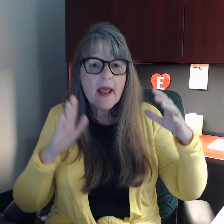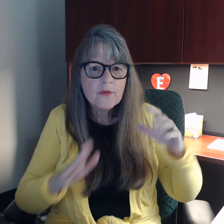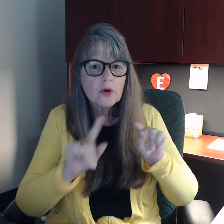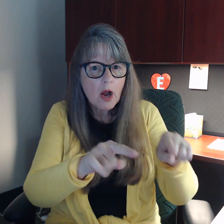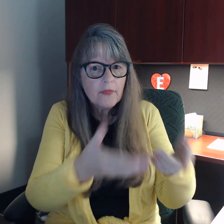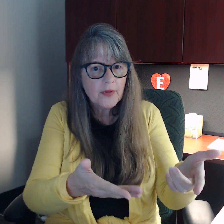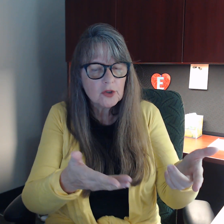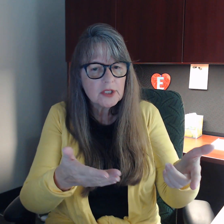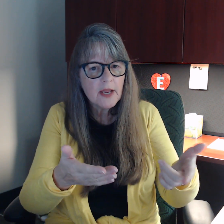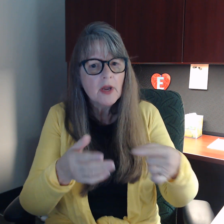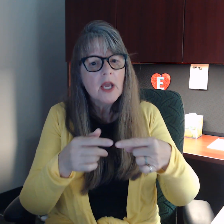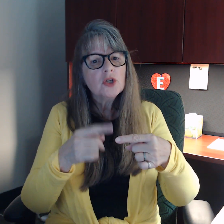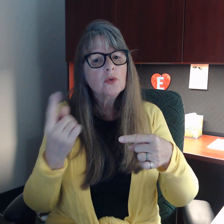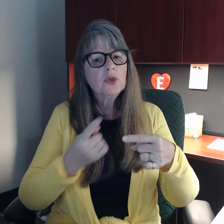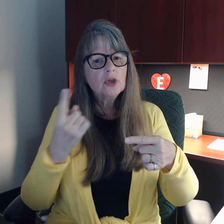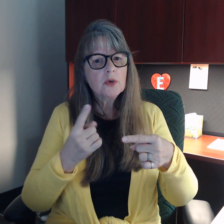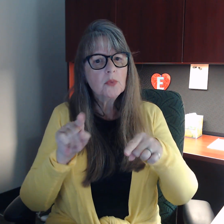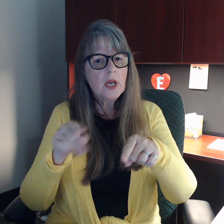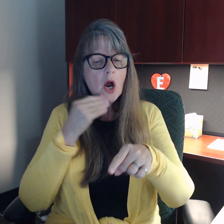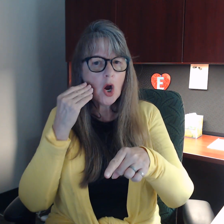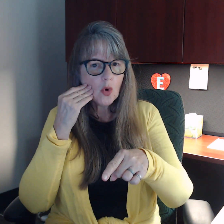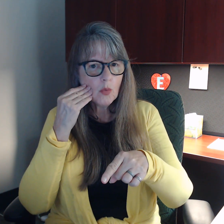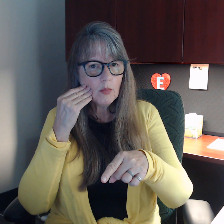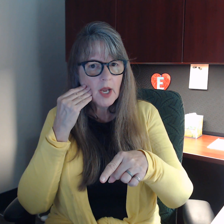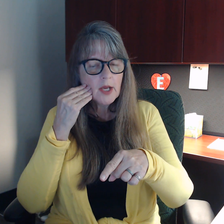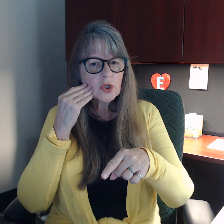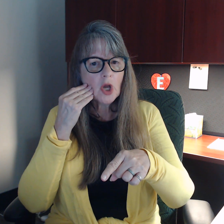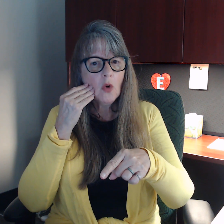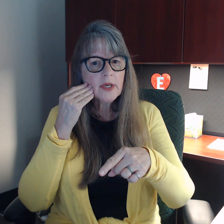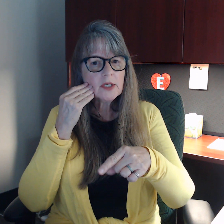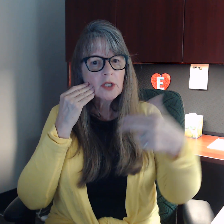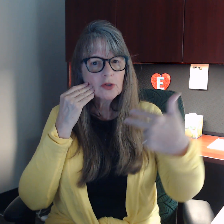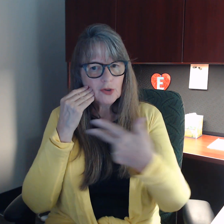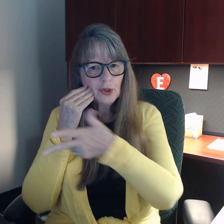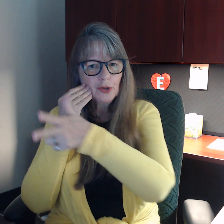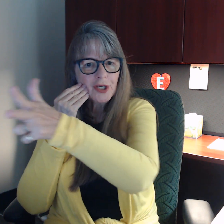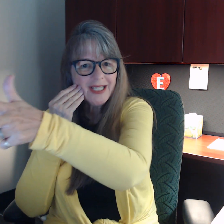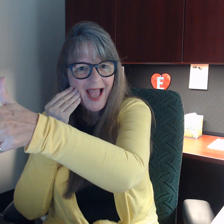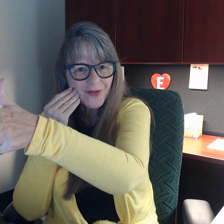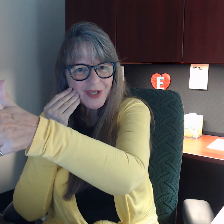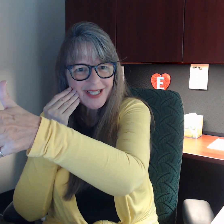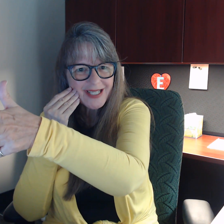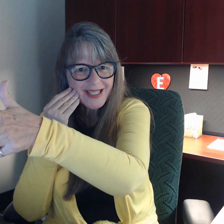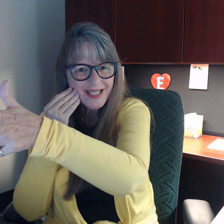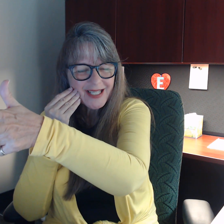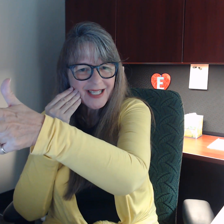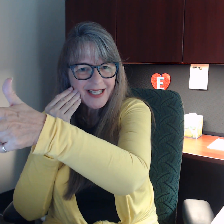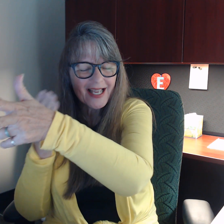never gone there. When she always went home, she always turned to the left. And